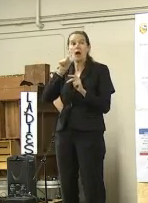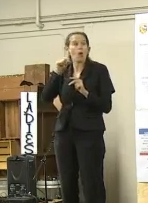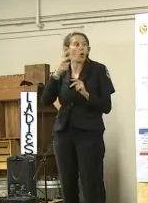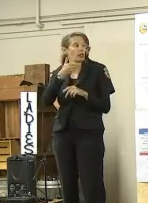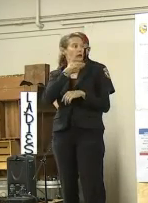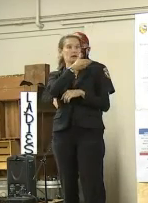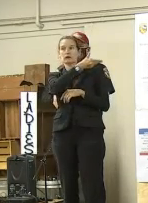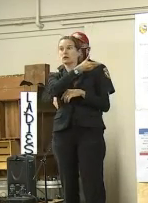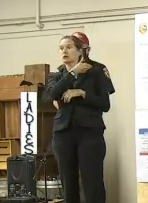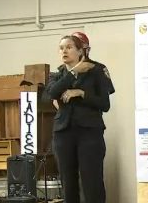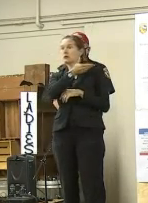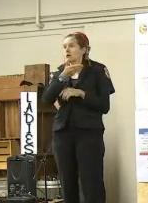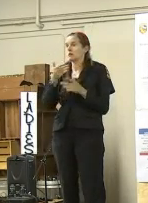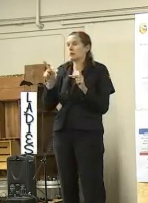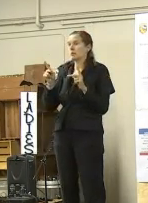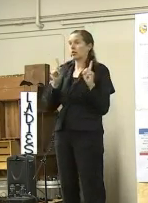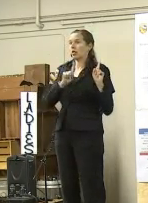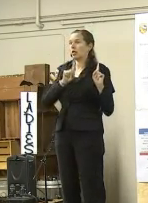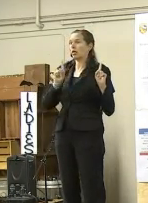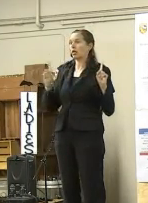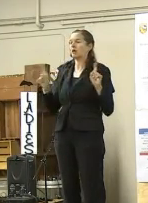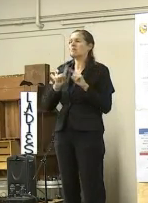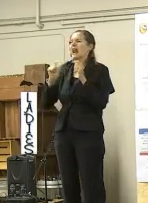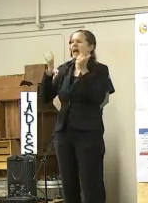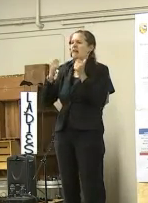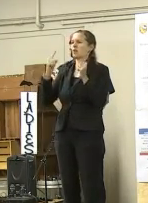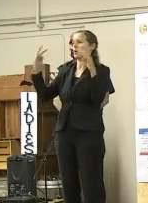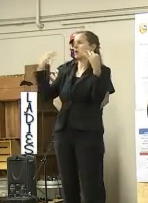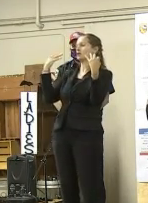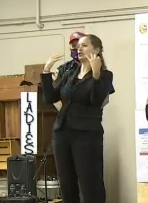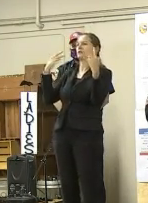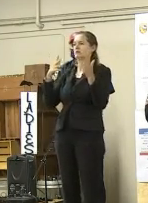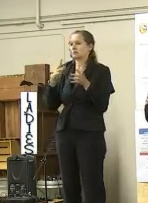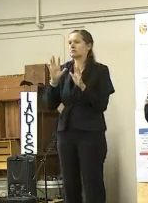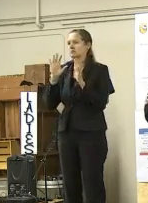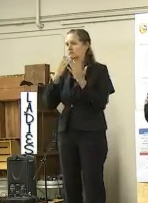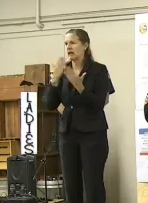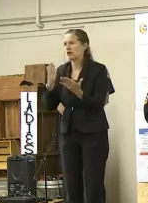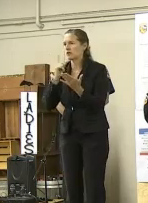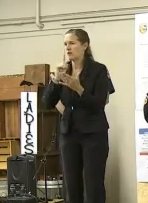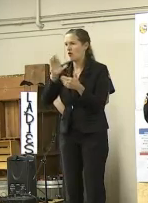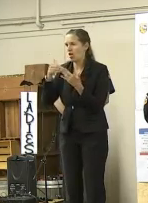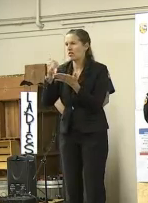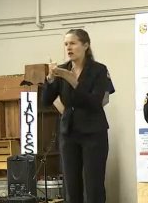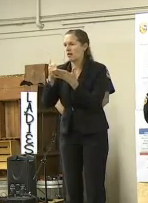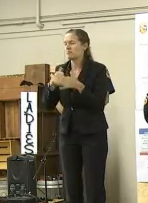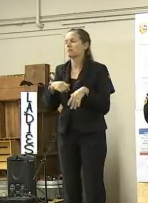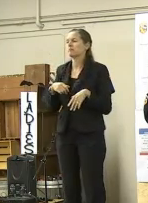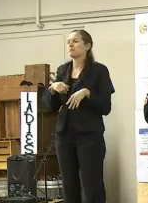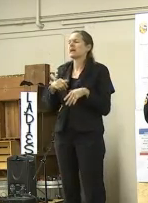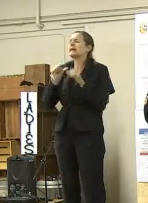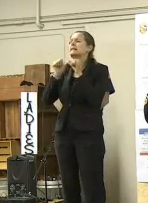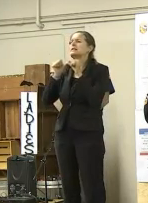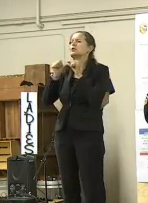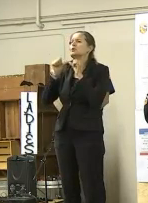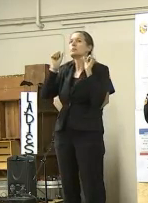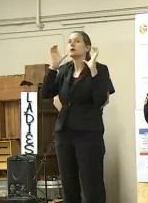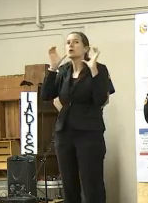everybody listening, for all of their help to get us there. I really hope that you continue to be alert and